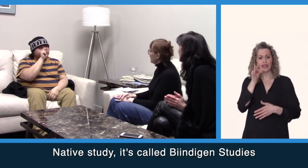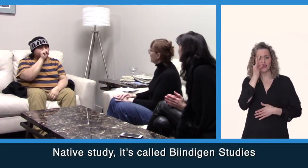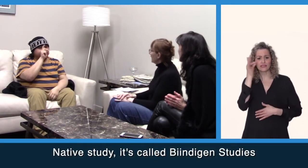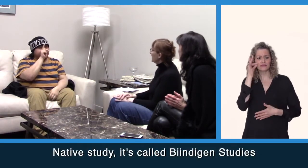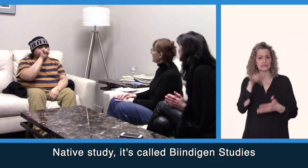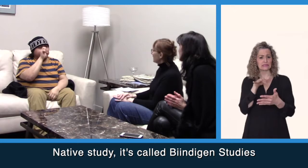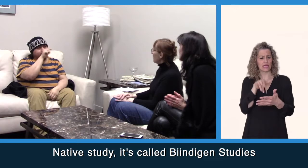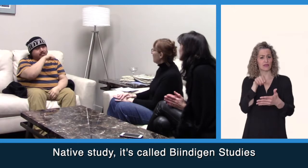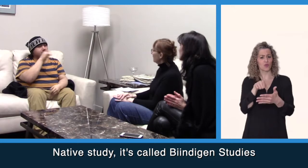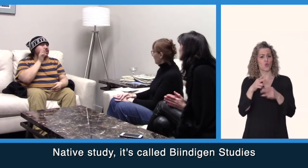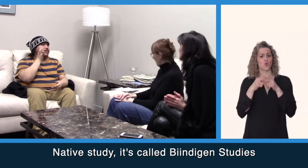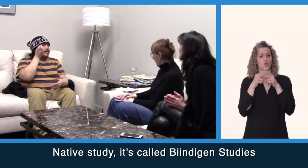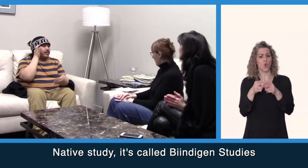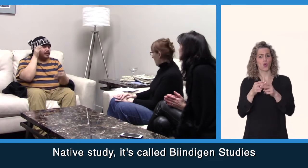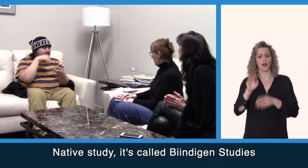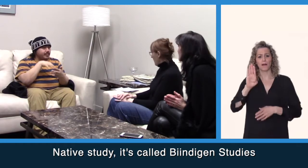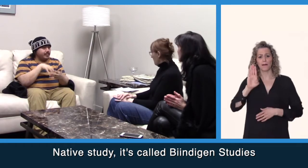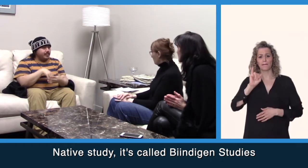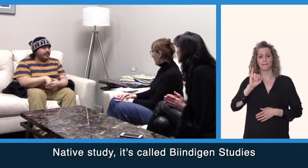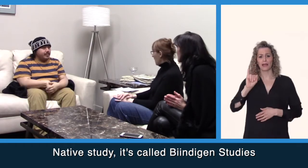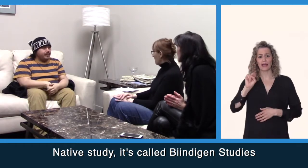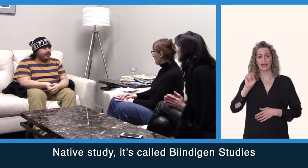Native Studies. It's called